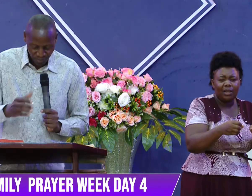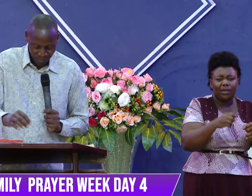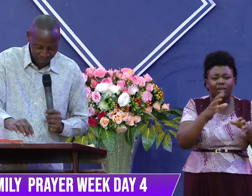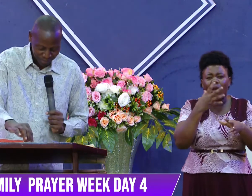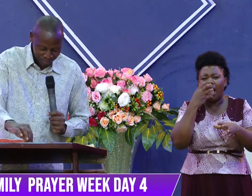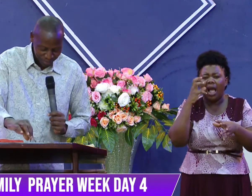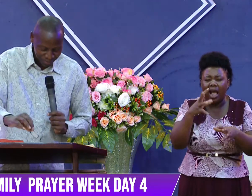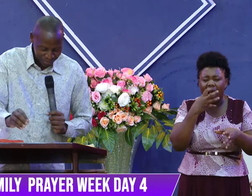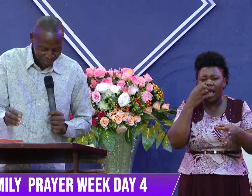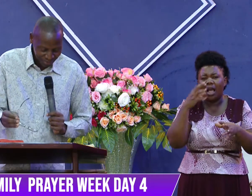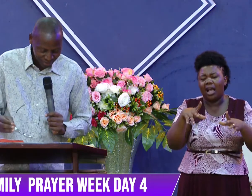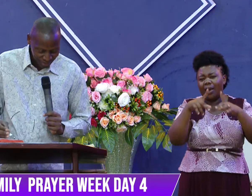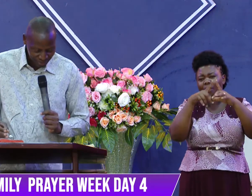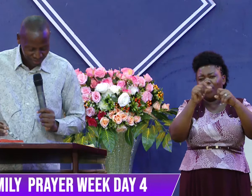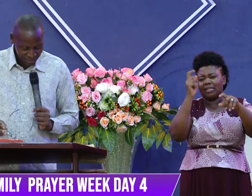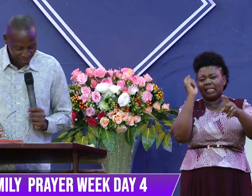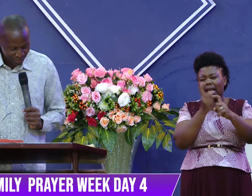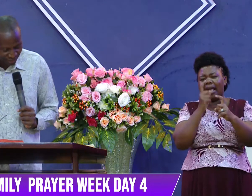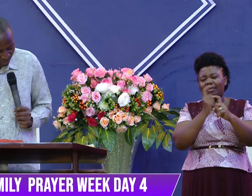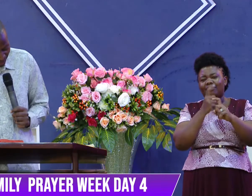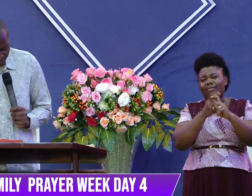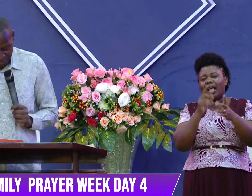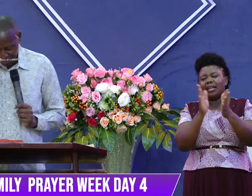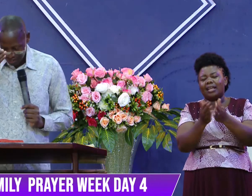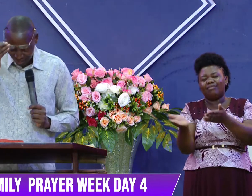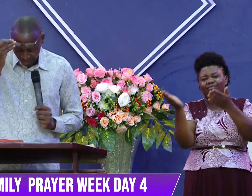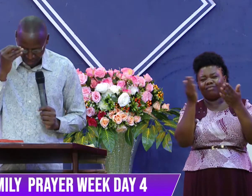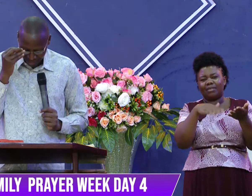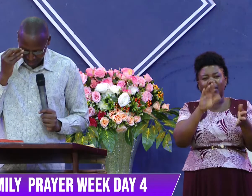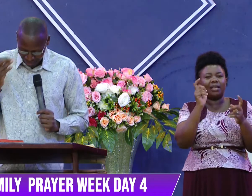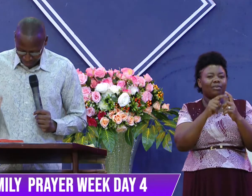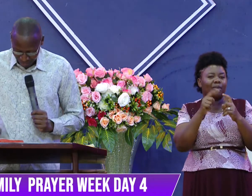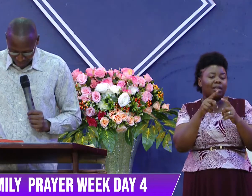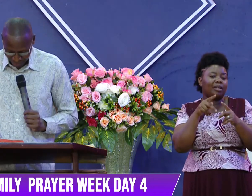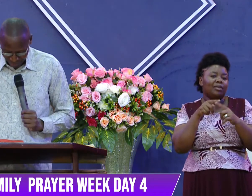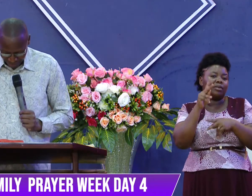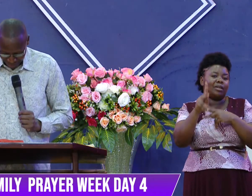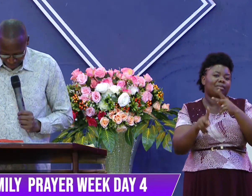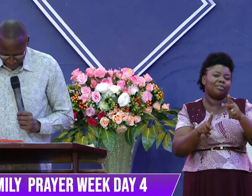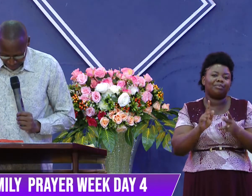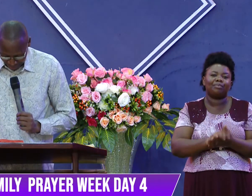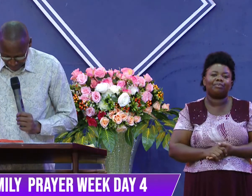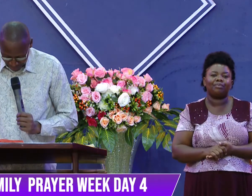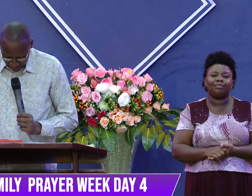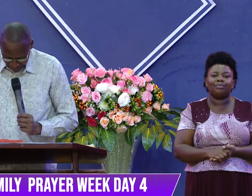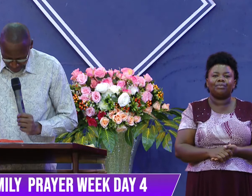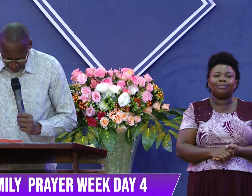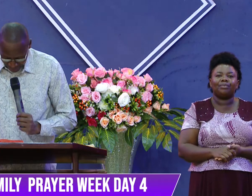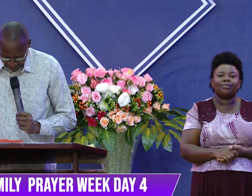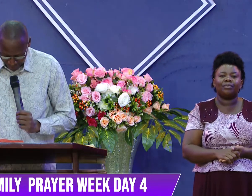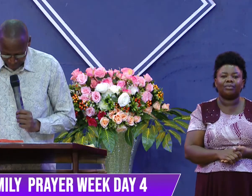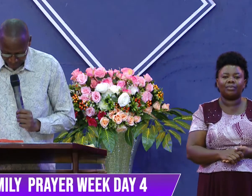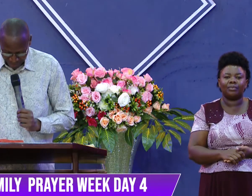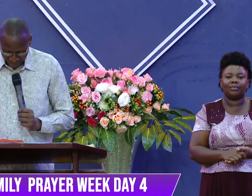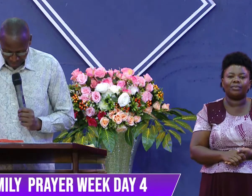You may be a born again, raising up your hands in worship, praising, but like the people you pass by, you go spinning them